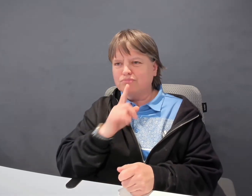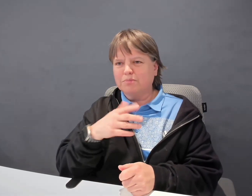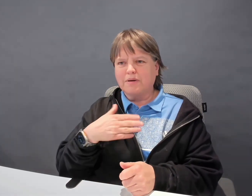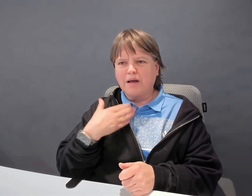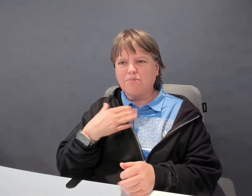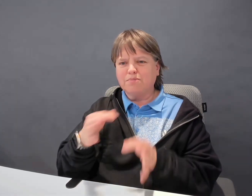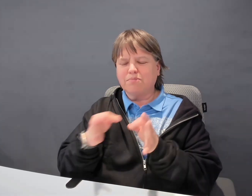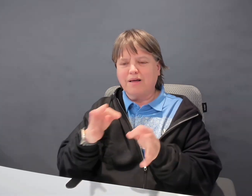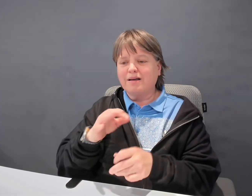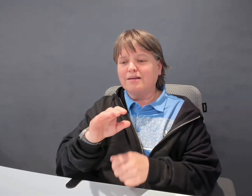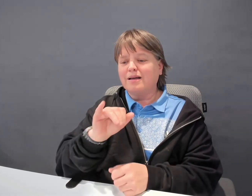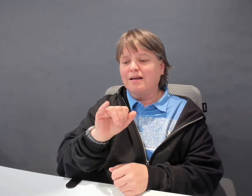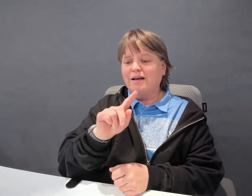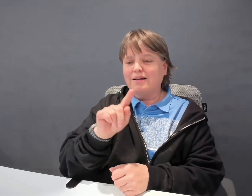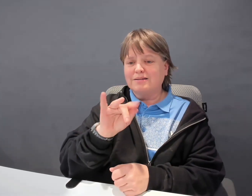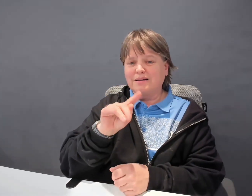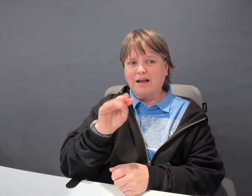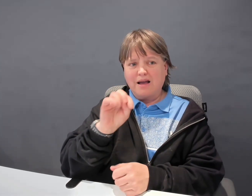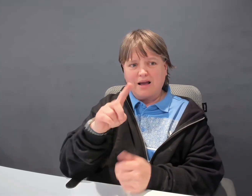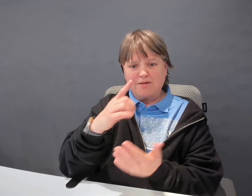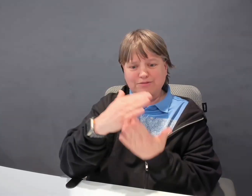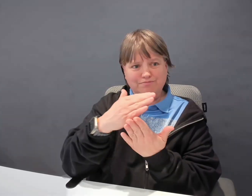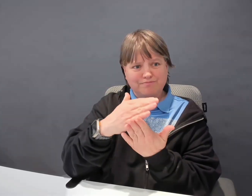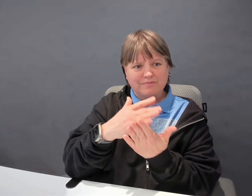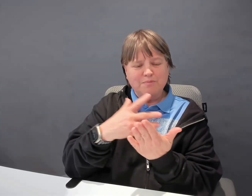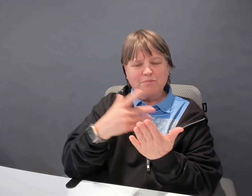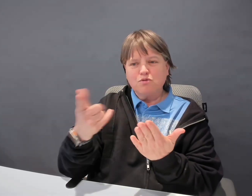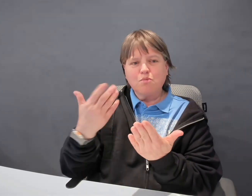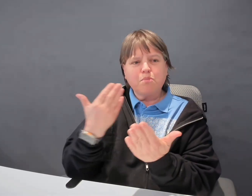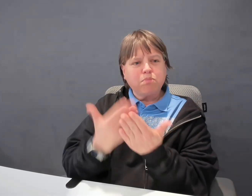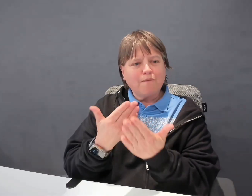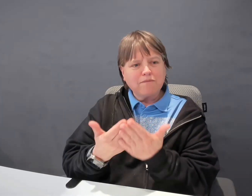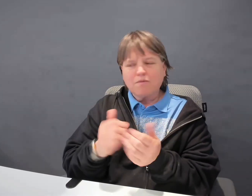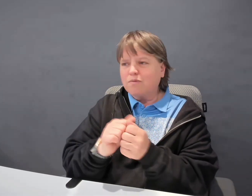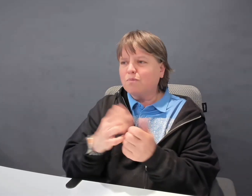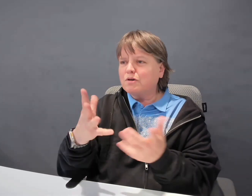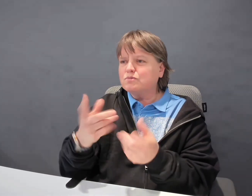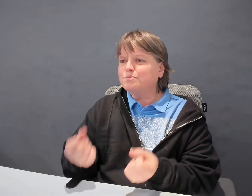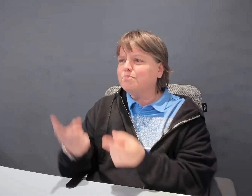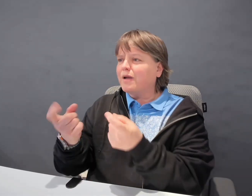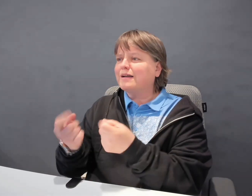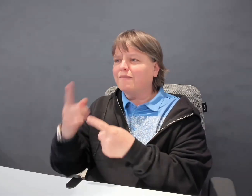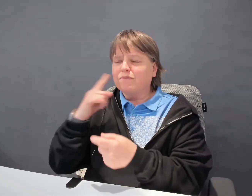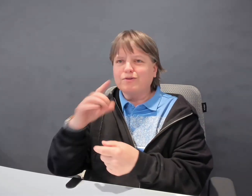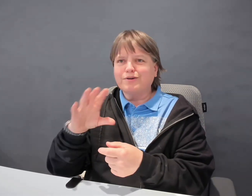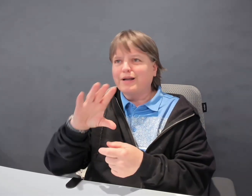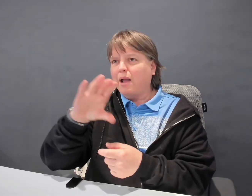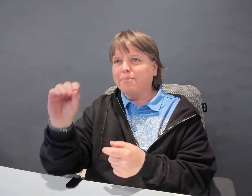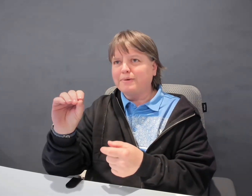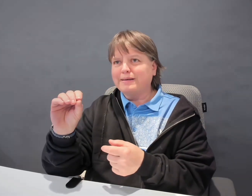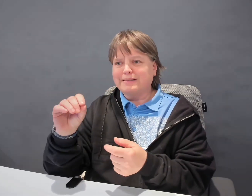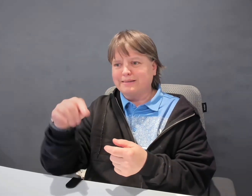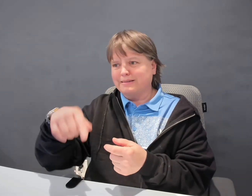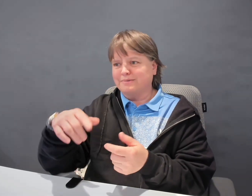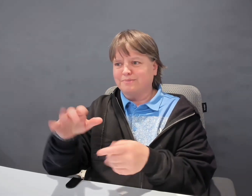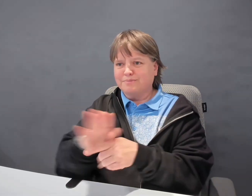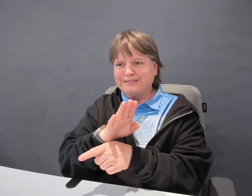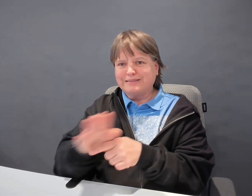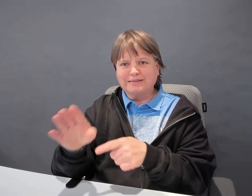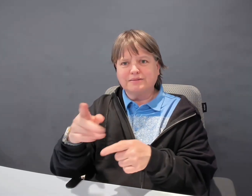Sure, of course. I'd be happy to explain it. So for those itemized expenses, we'd provide invoices for expenses for your